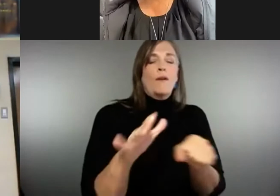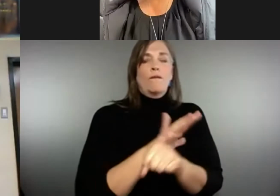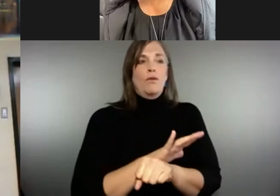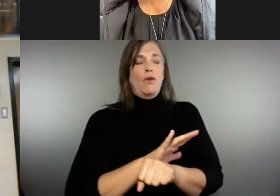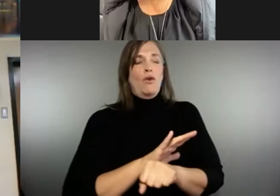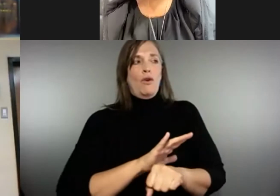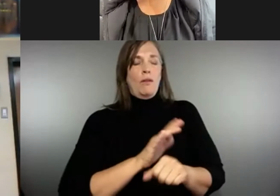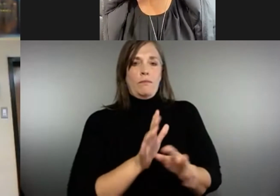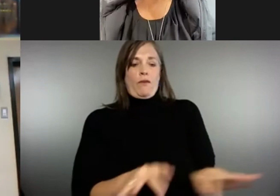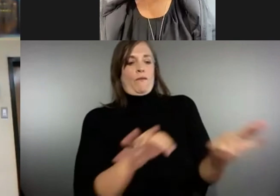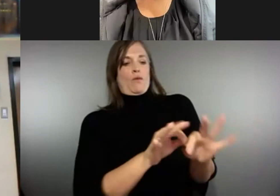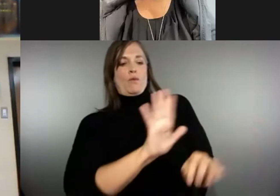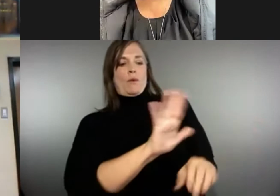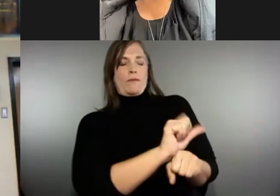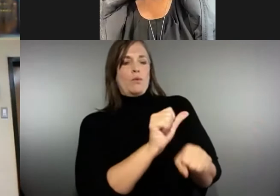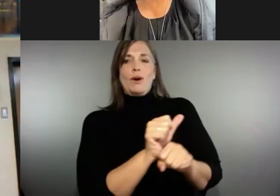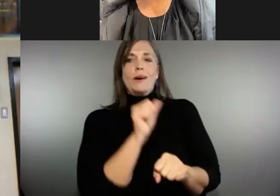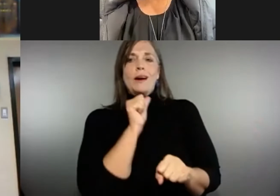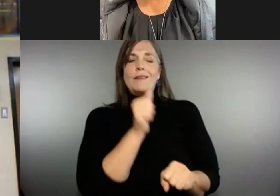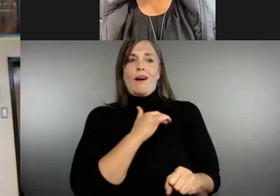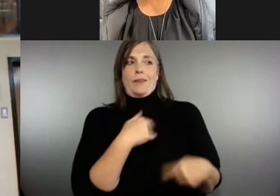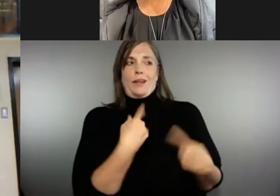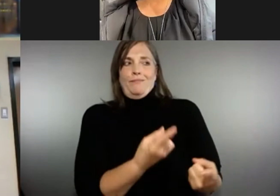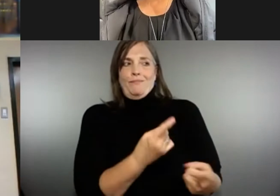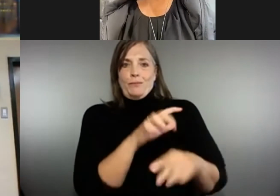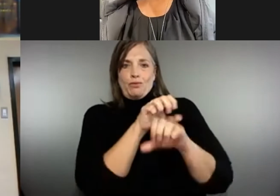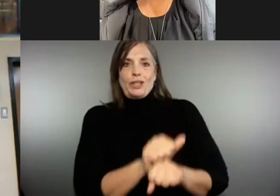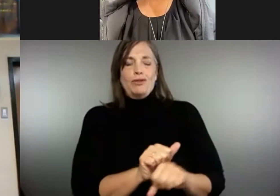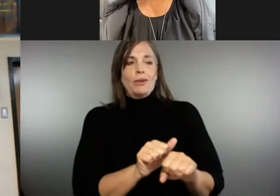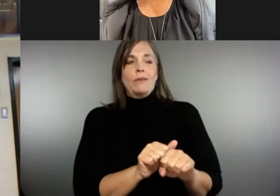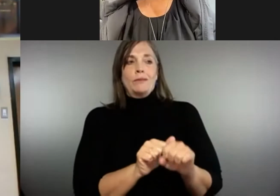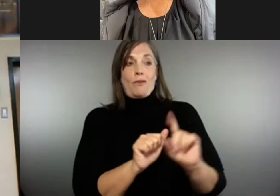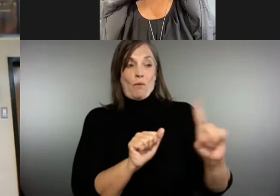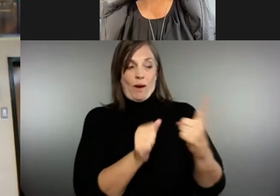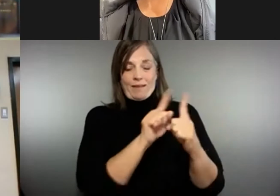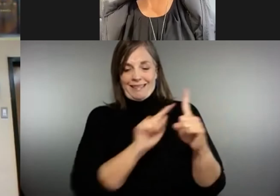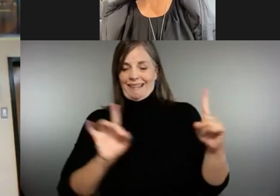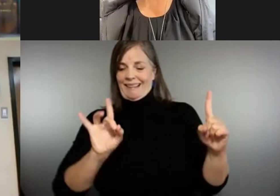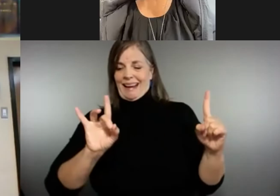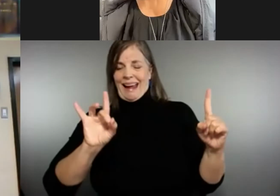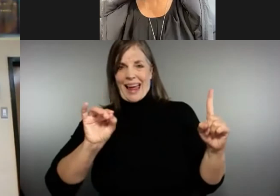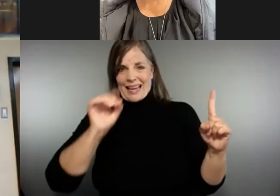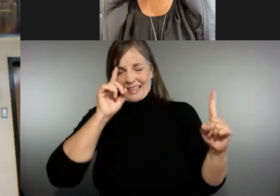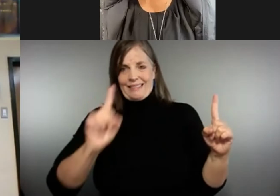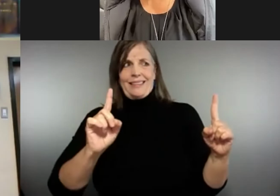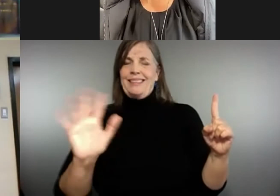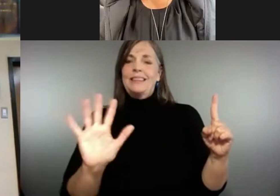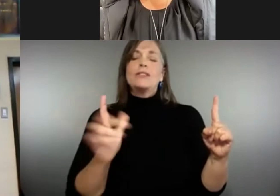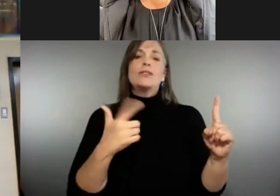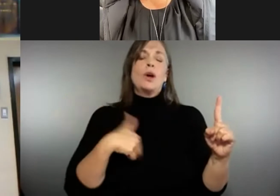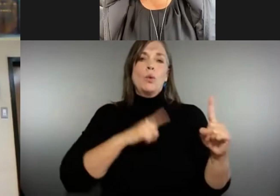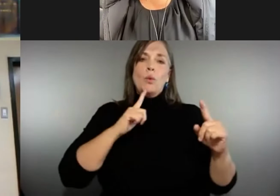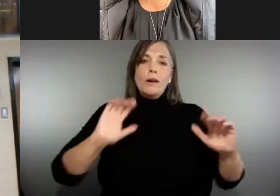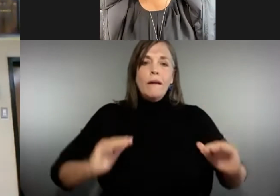work rather than the traditional 80 cents on the dollar um we need to make sure that we are lifting the floor i hate to use that